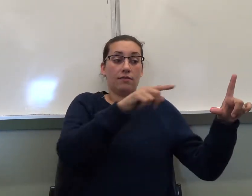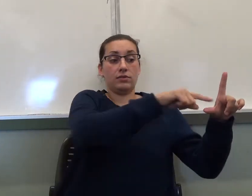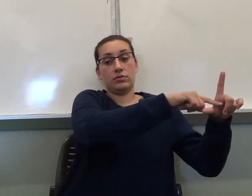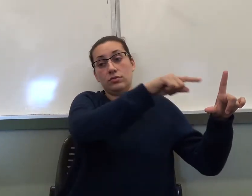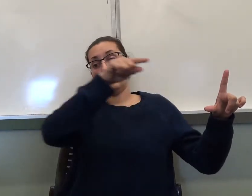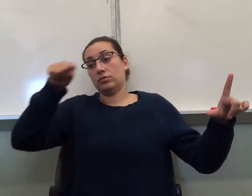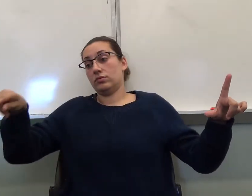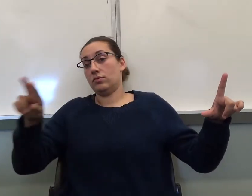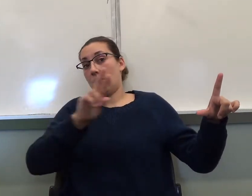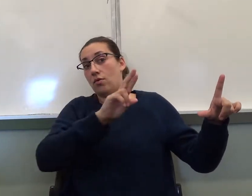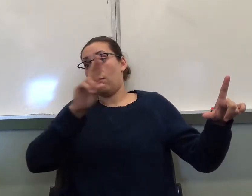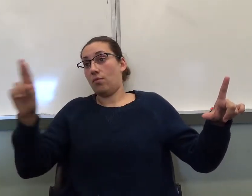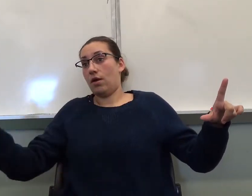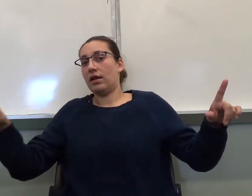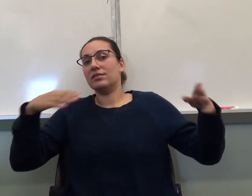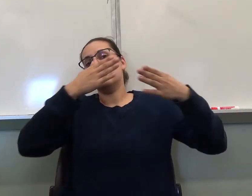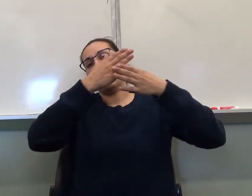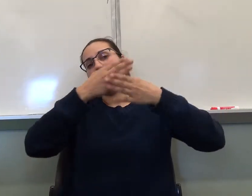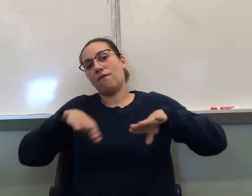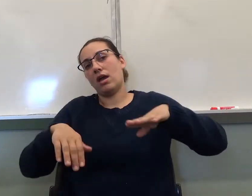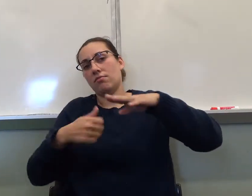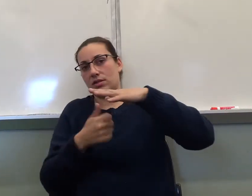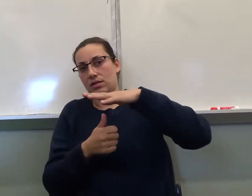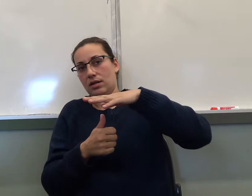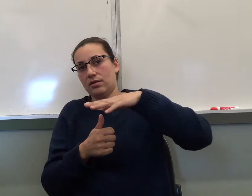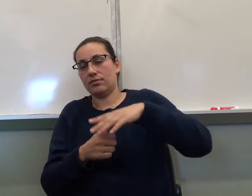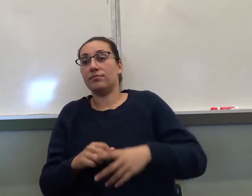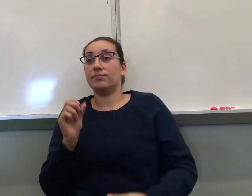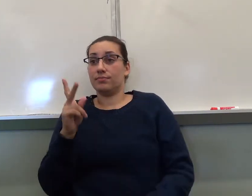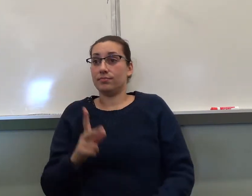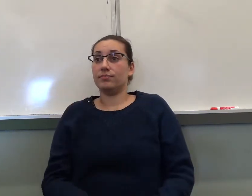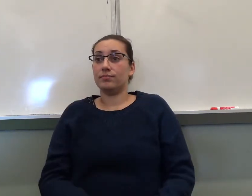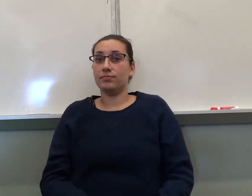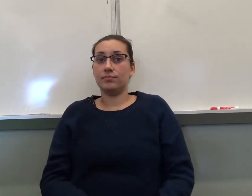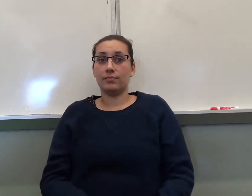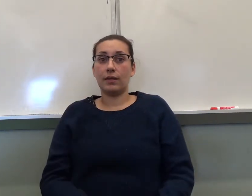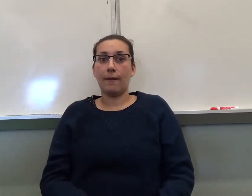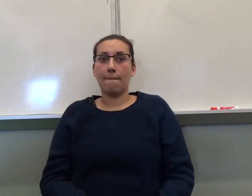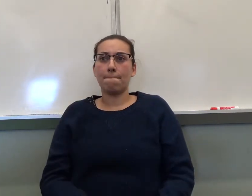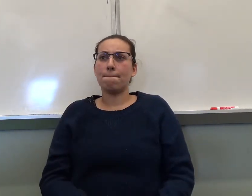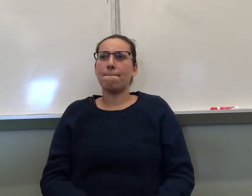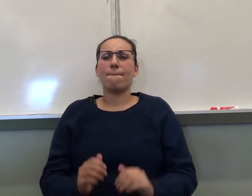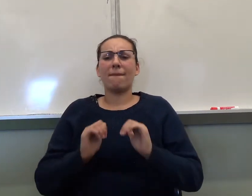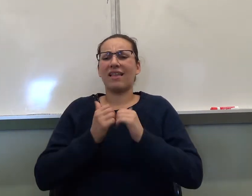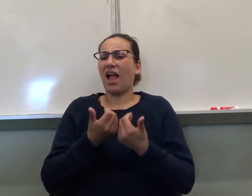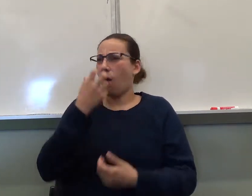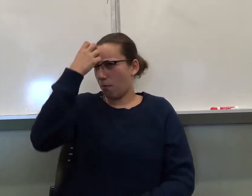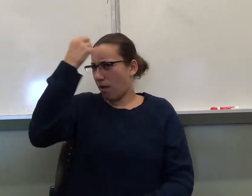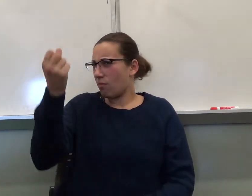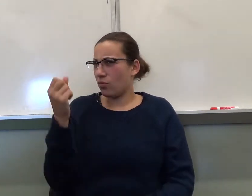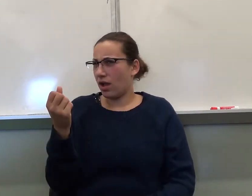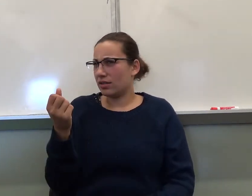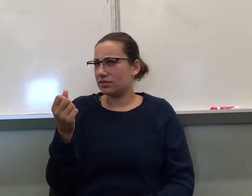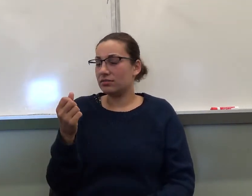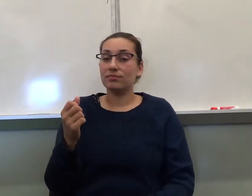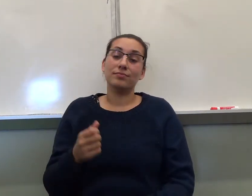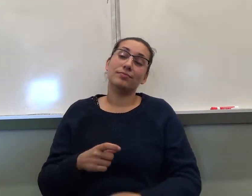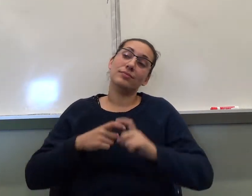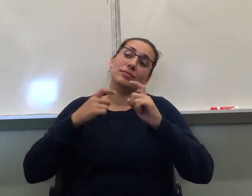10 to go between any two. Okay? Now, you say, well, how do I remember that? We give them a memorization technique. And